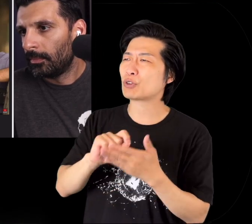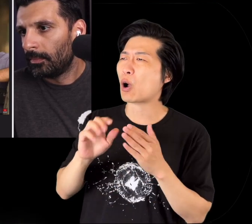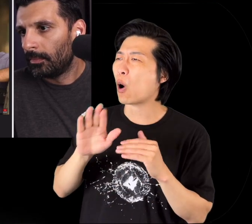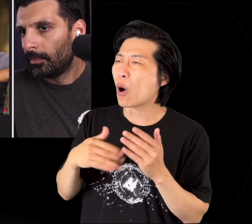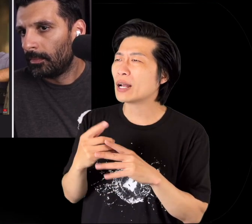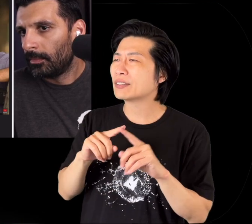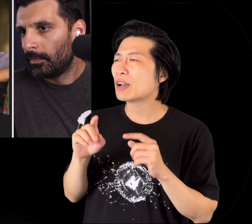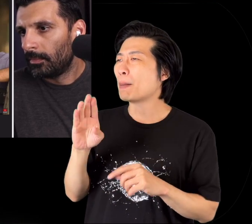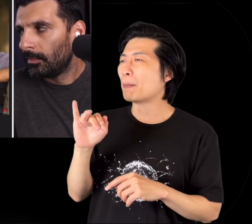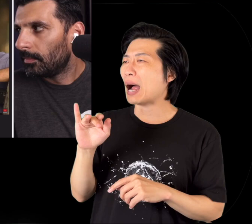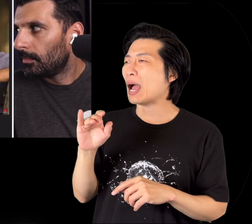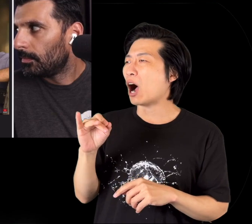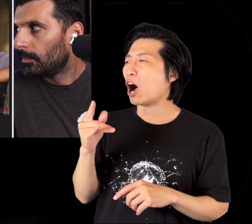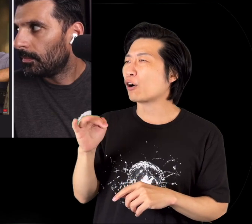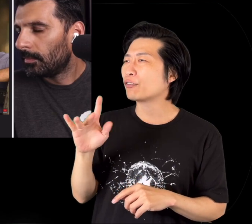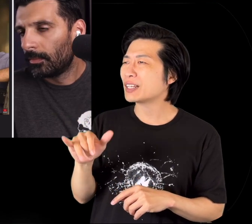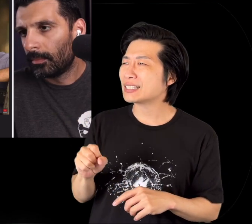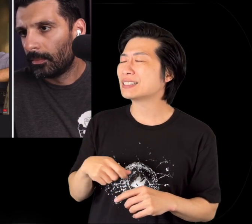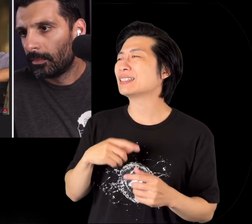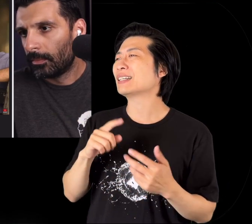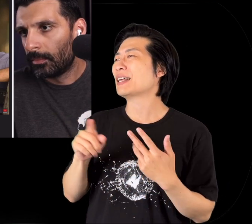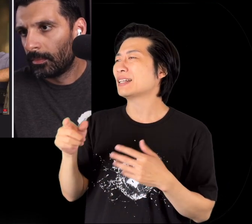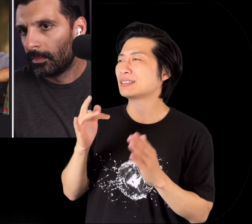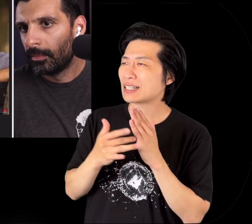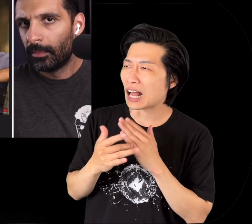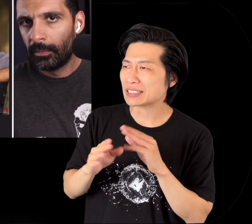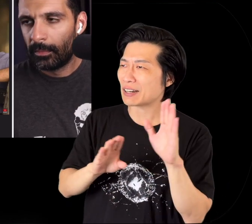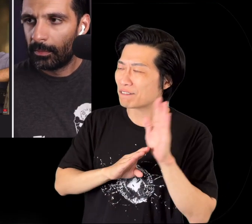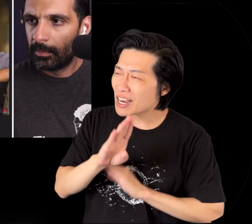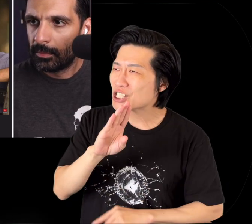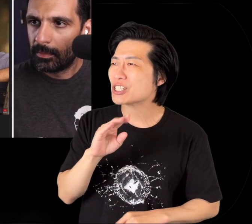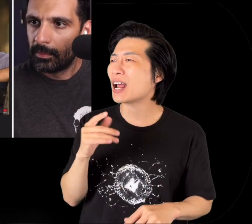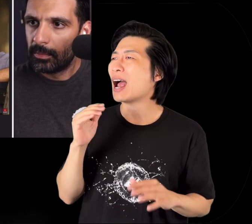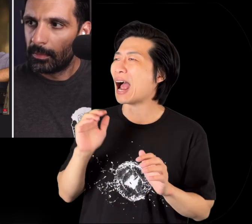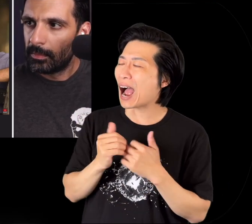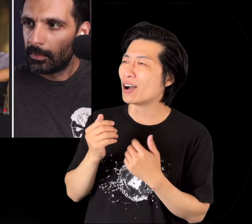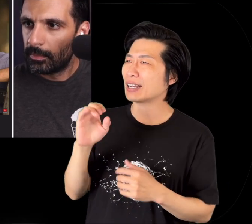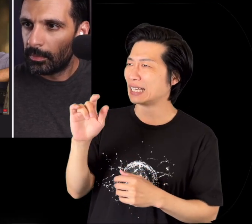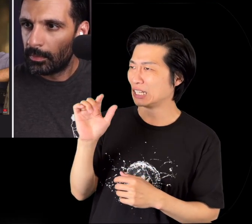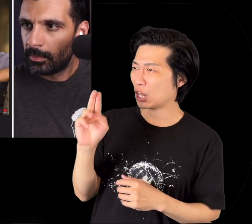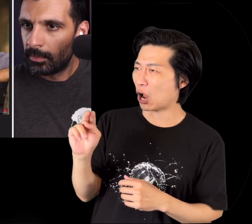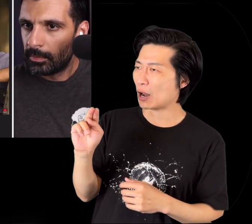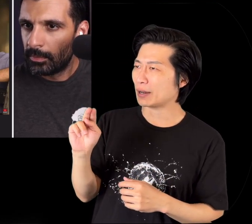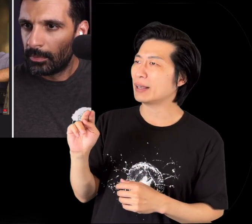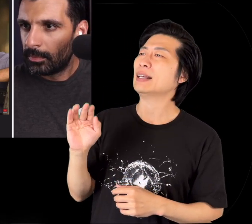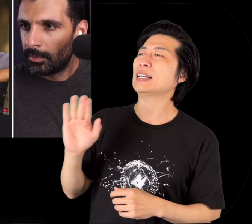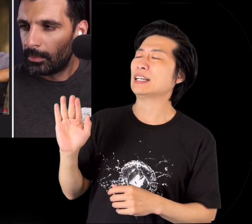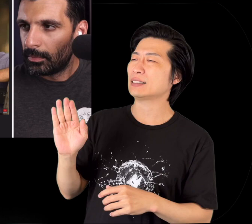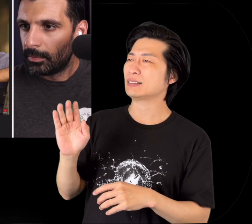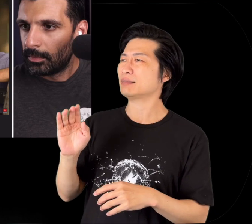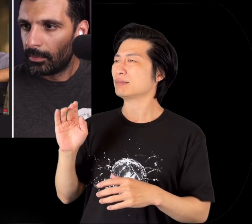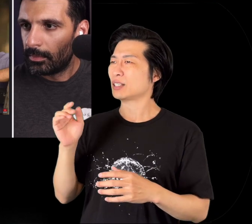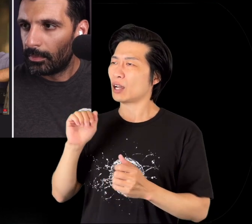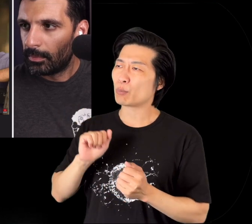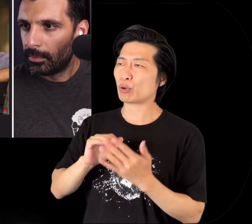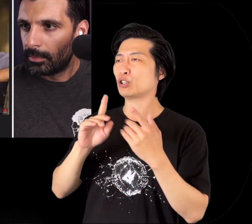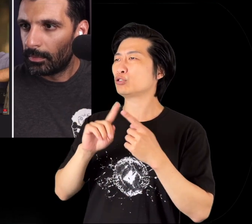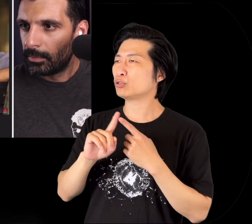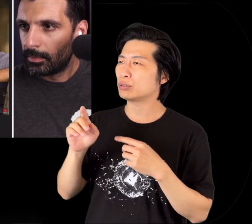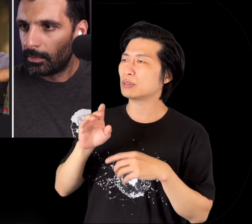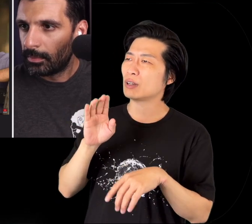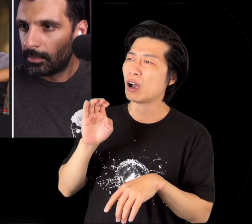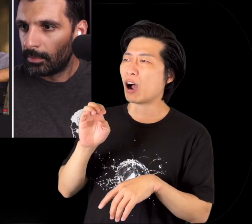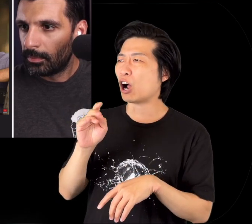these biographies, all these titans of technology and innovation. So how does Elon Musk's approach to entrepreneurship